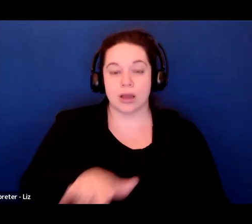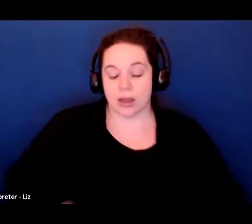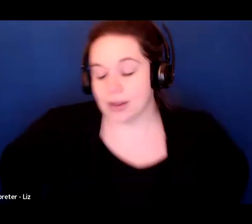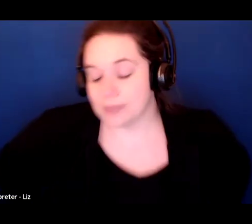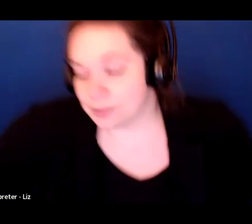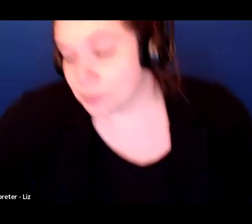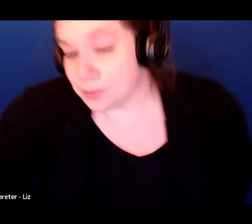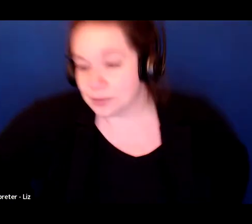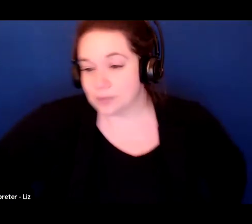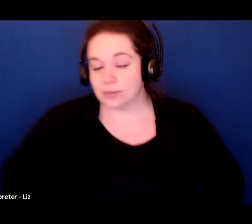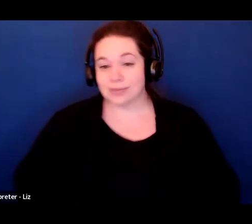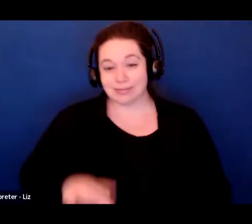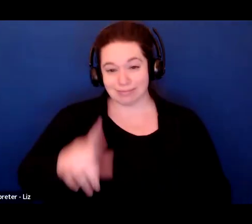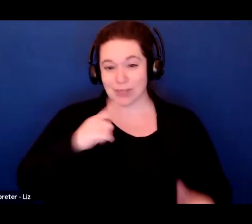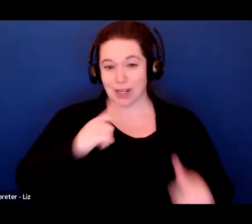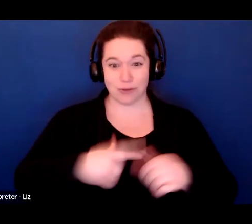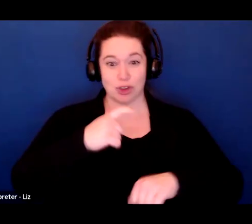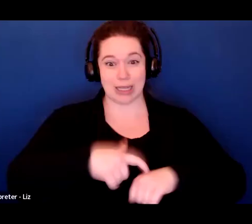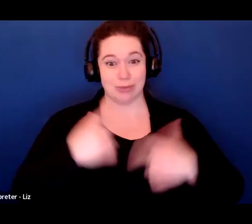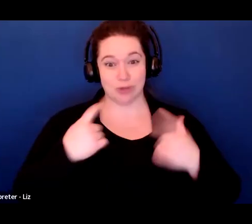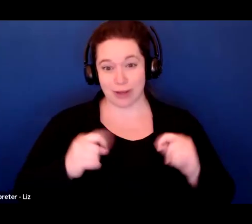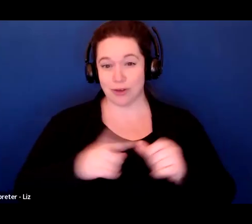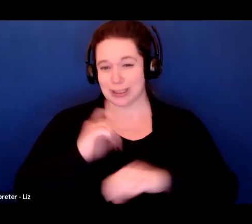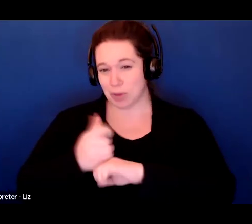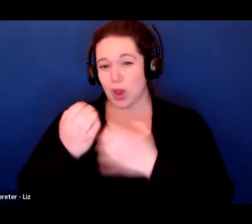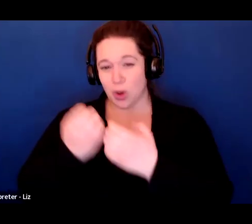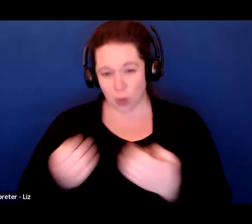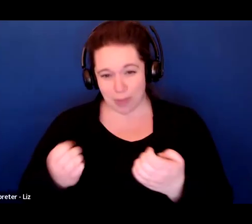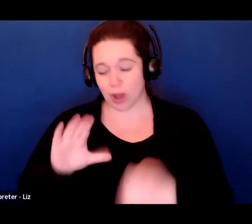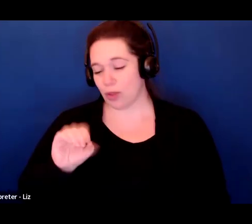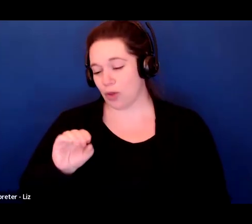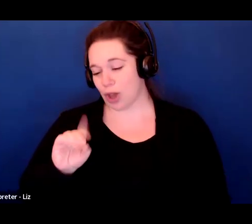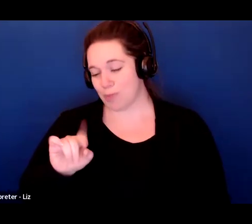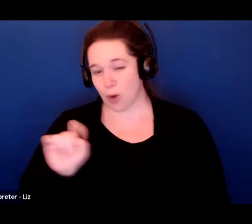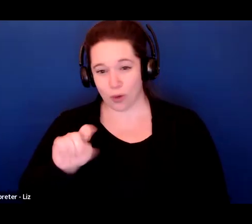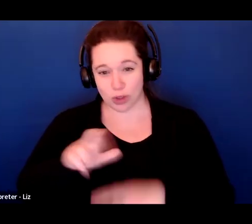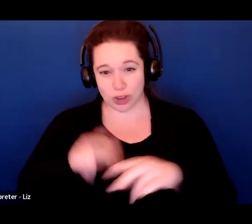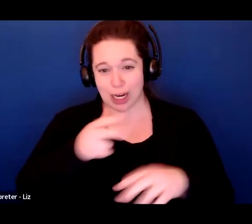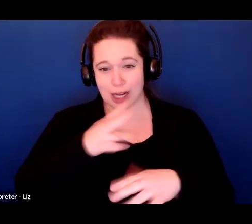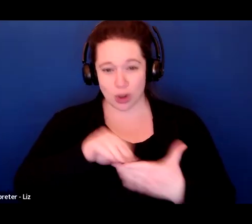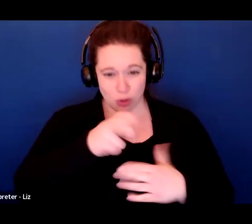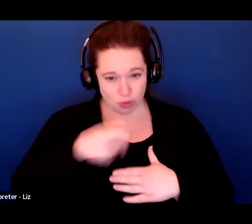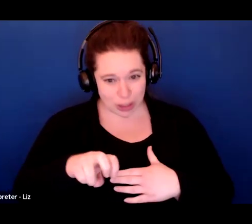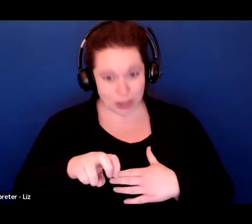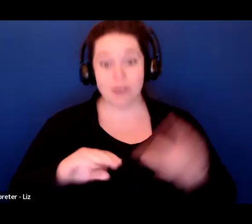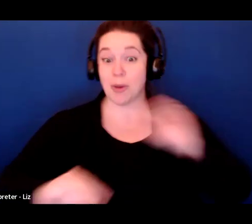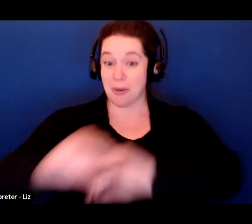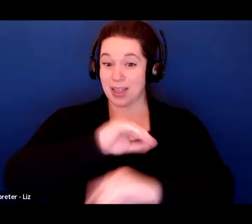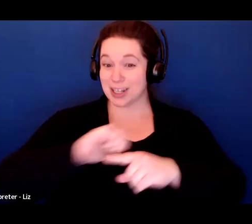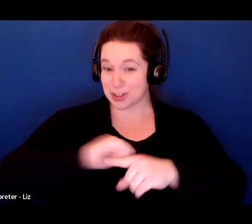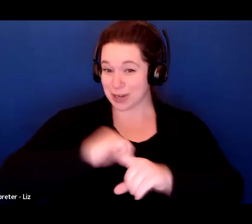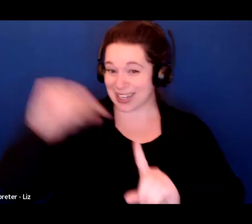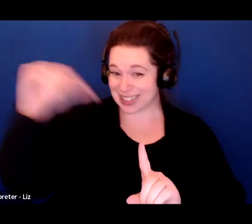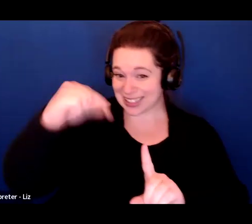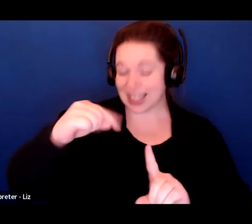on a commode chair or something, you need to get the equipment and you need to learn to transfer. And So mobility training, learn to do that